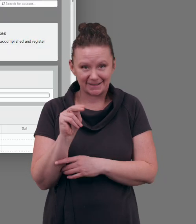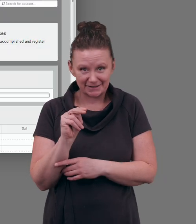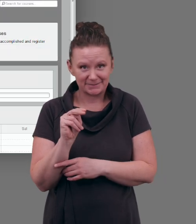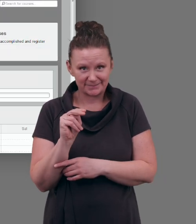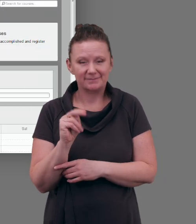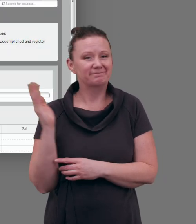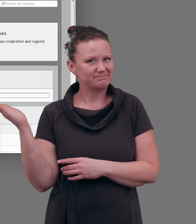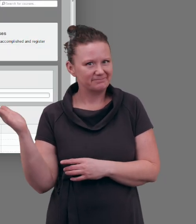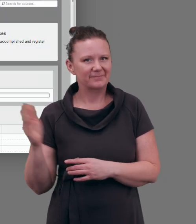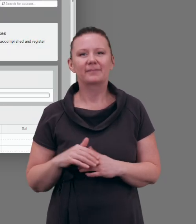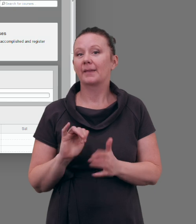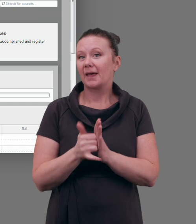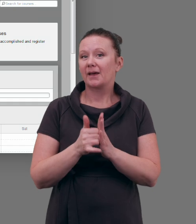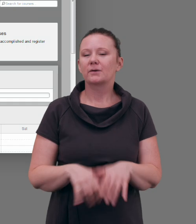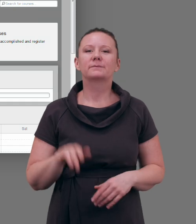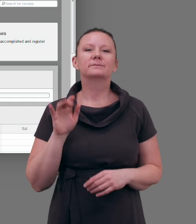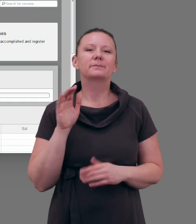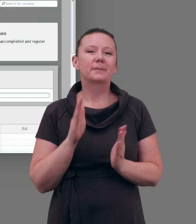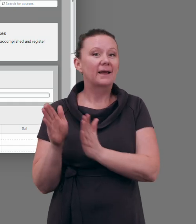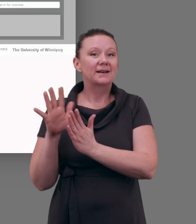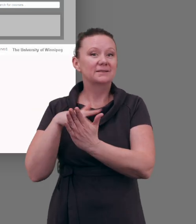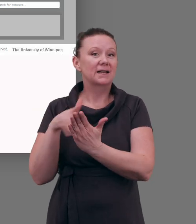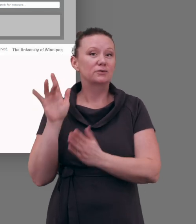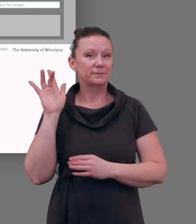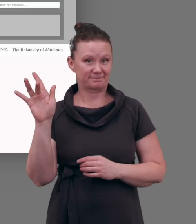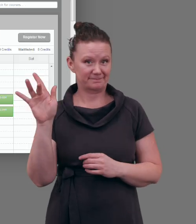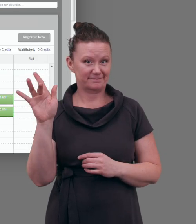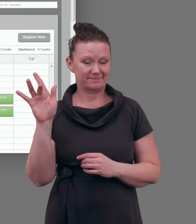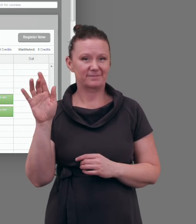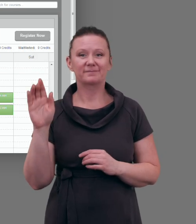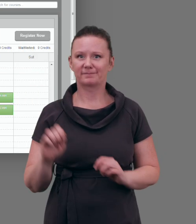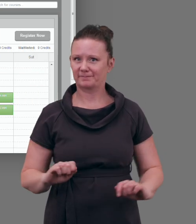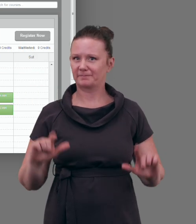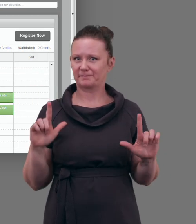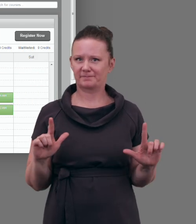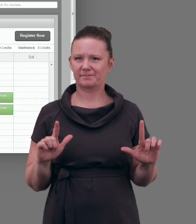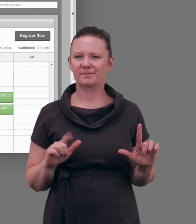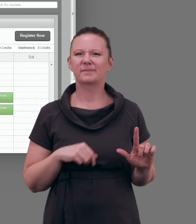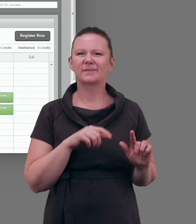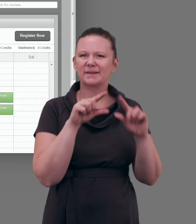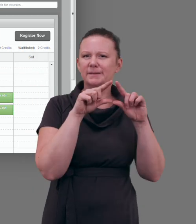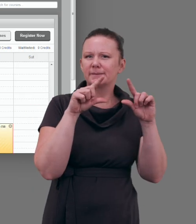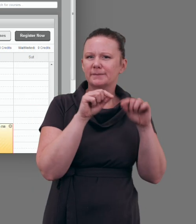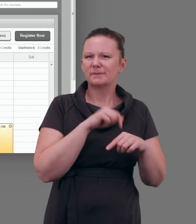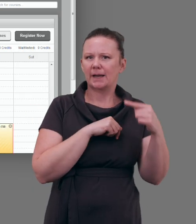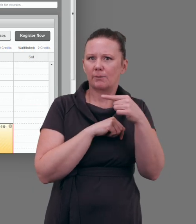by going to the Plan and Schedule tab and select Schedule. Use the arrows to move between terms.